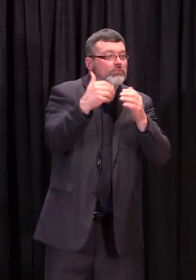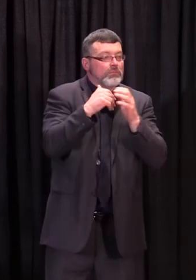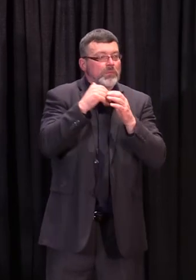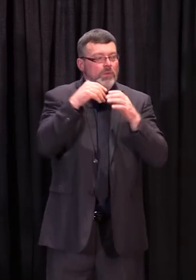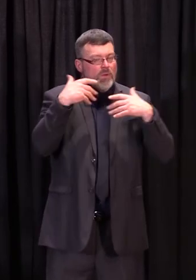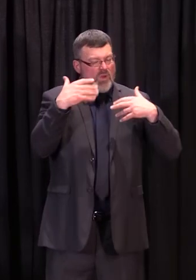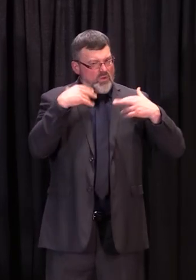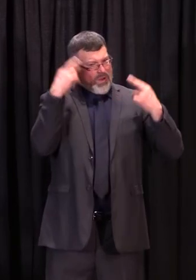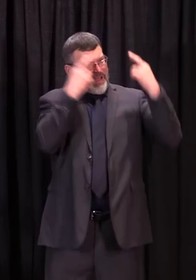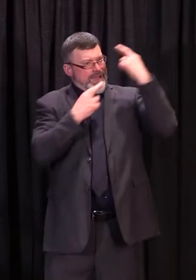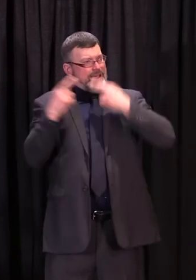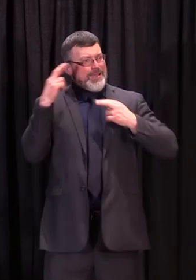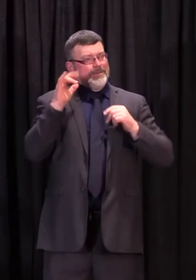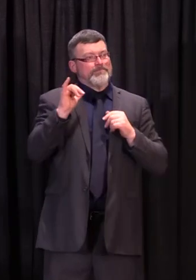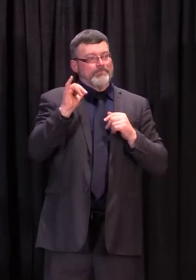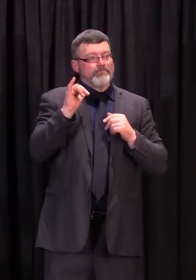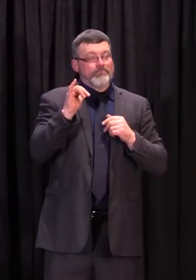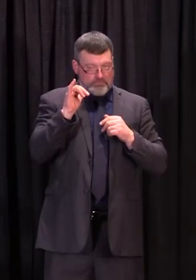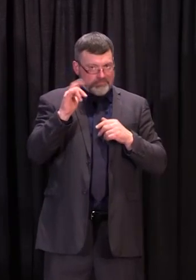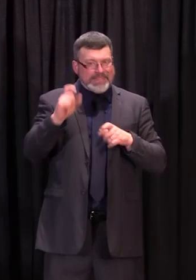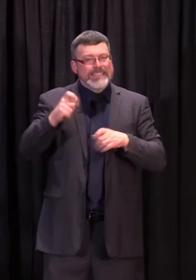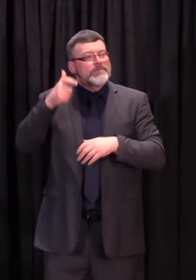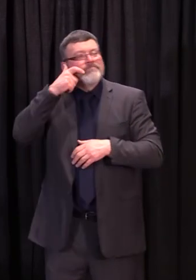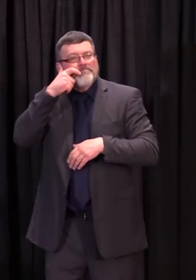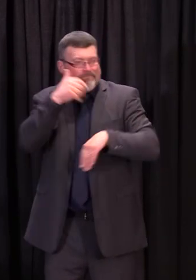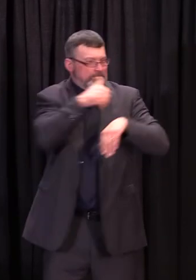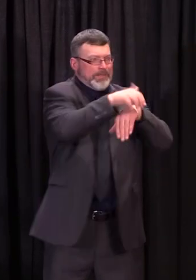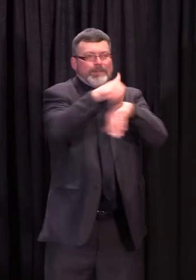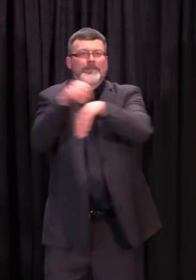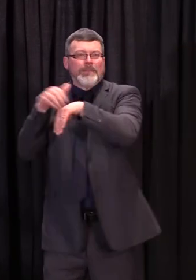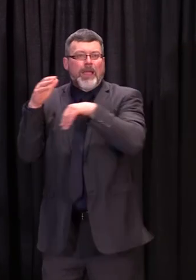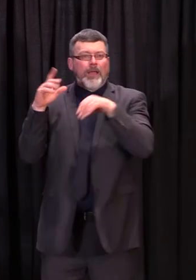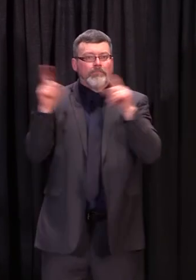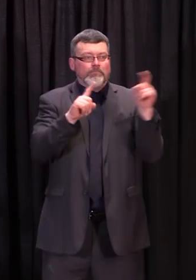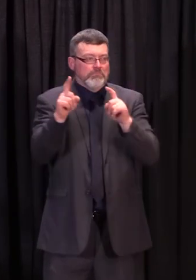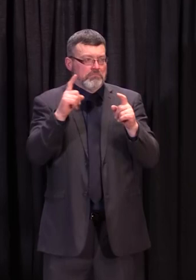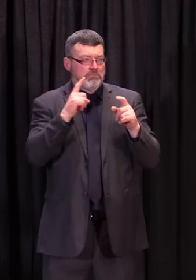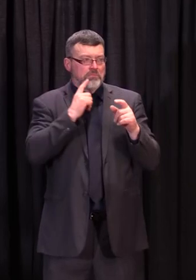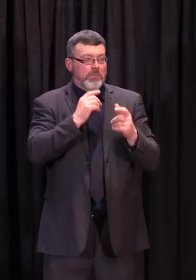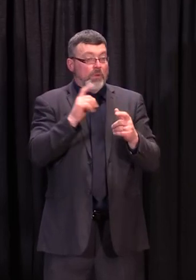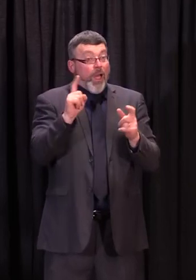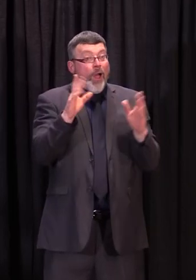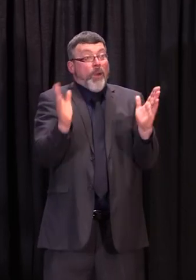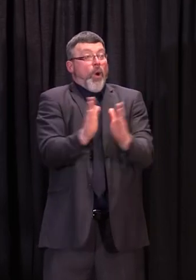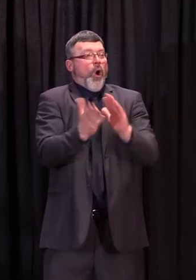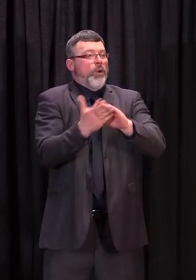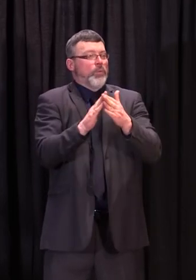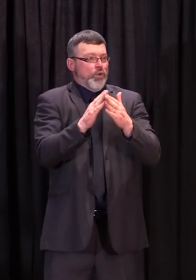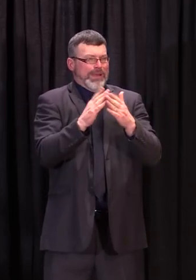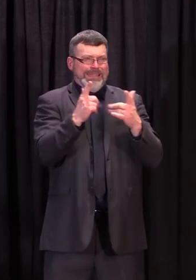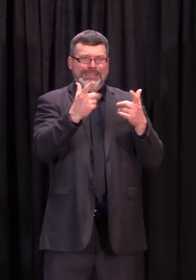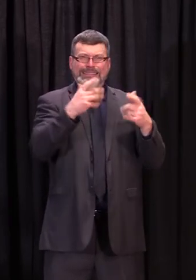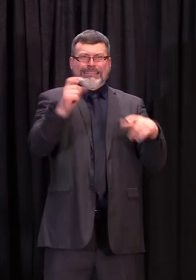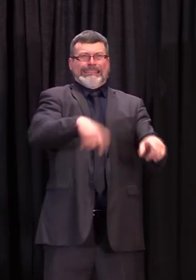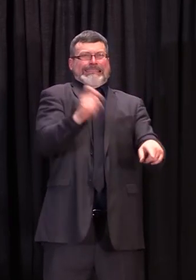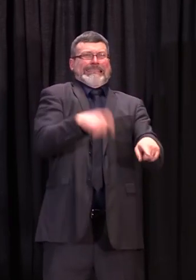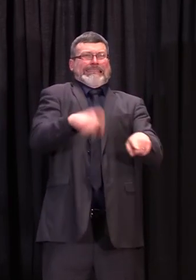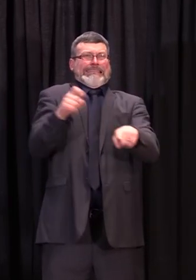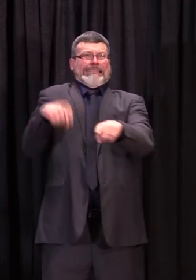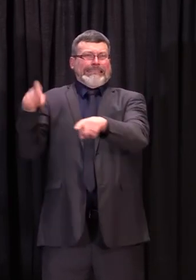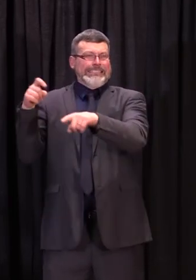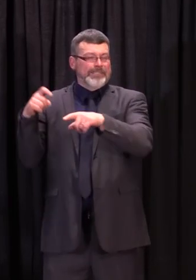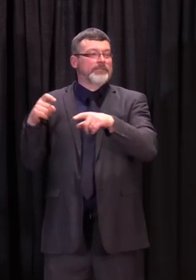regional dispatch centers. This is something our small communities have urged us to do for years. And the fact